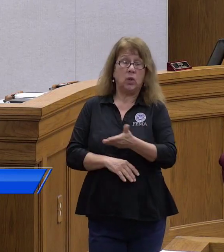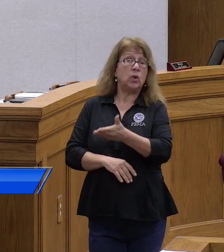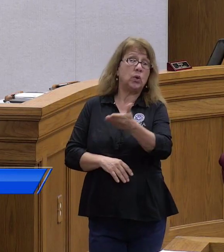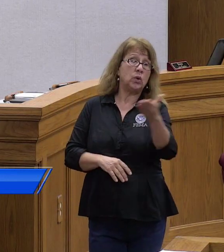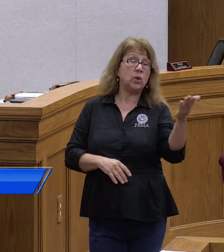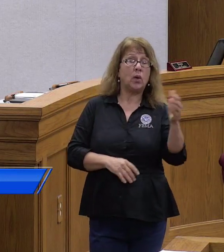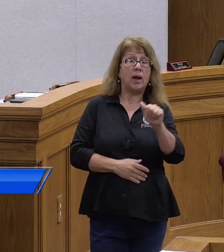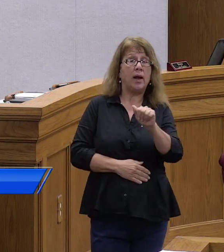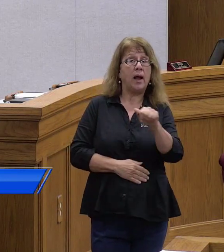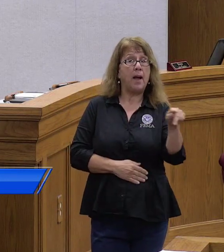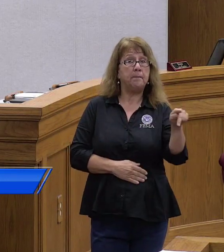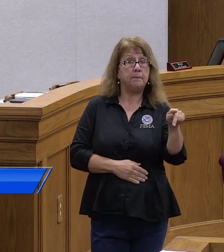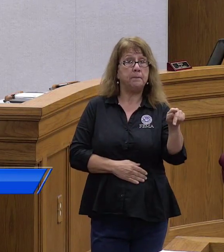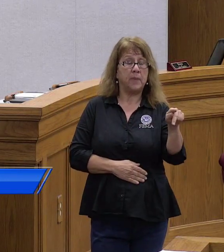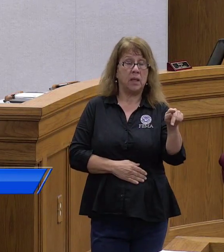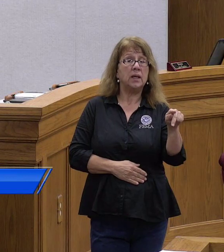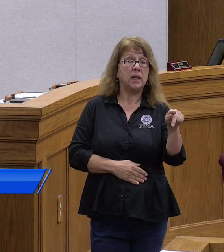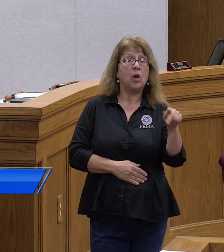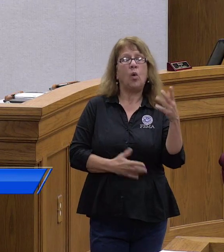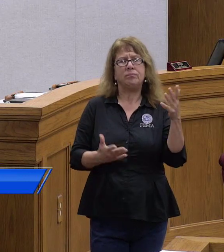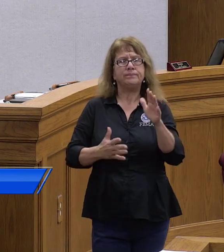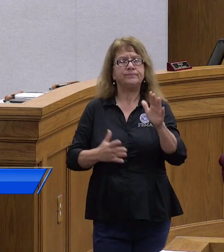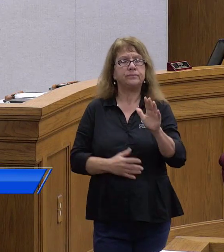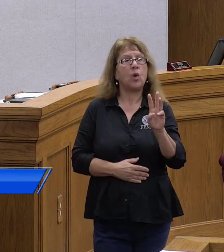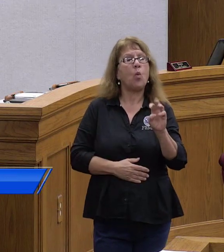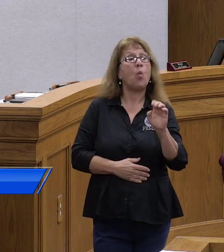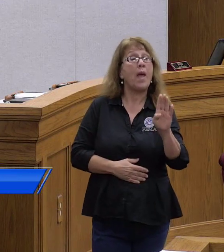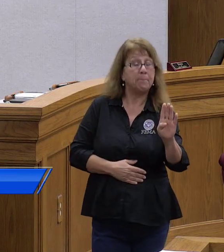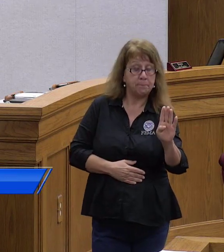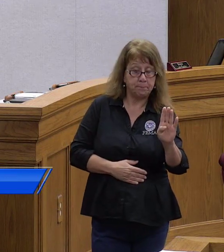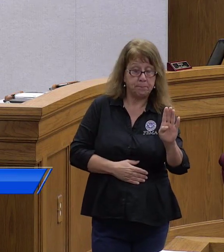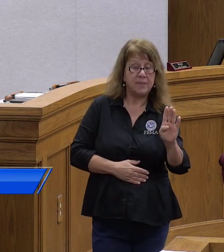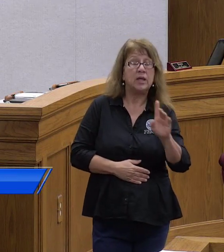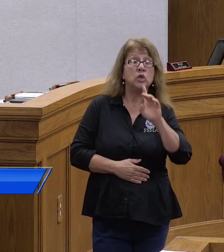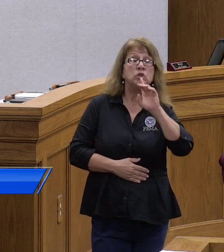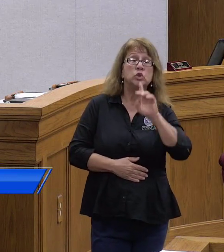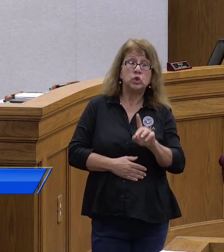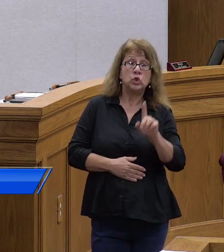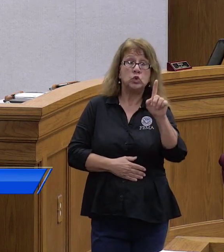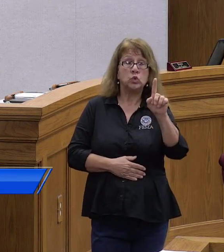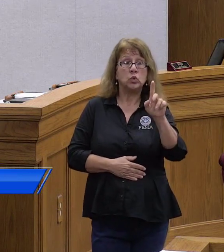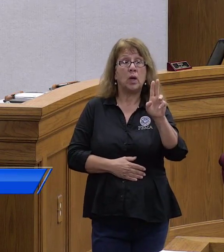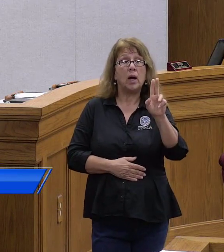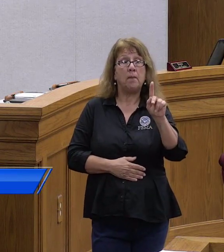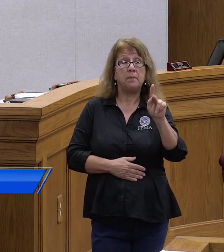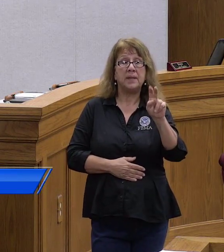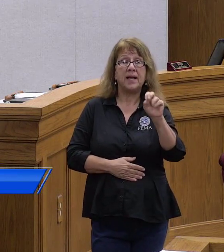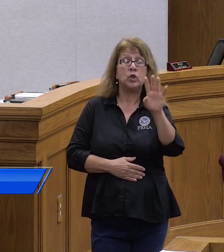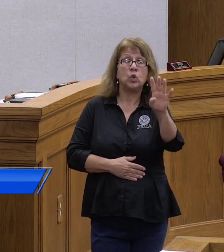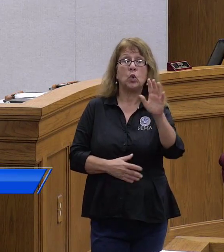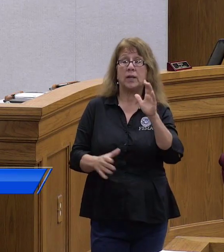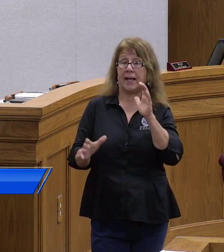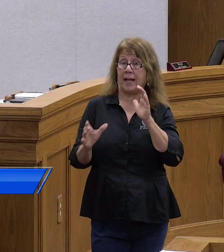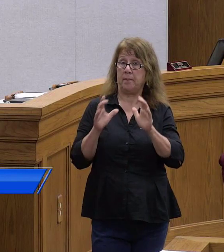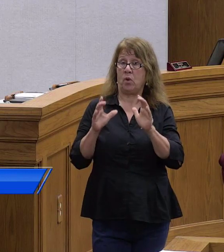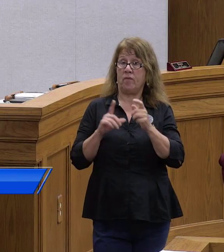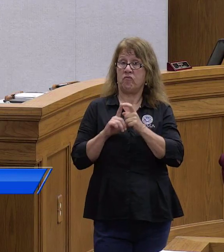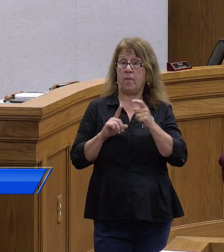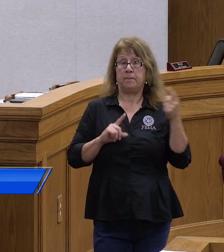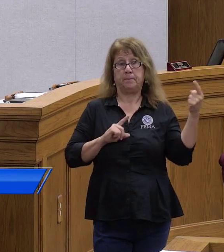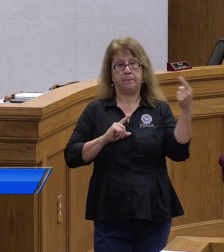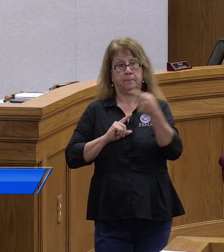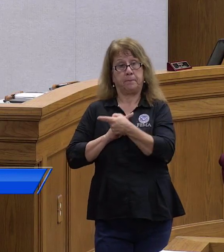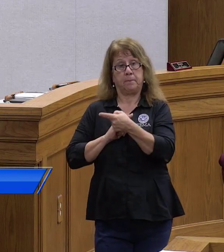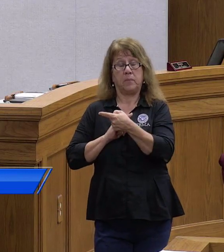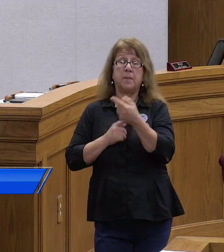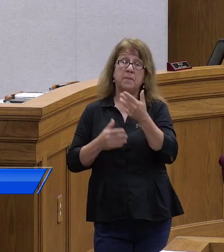our app or go to our website and be sure that you have updated the form of communication you'd like from us. That may